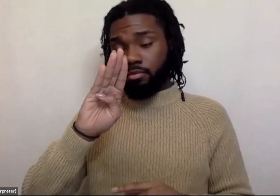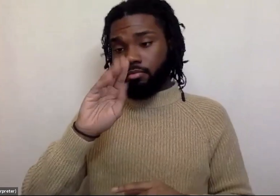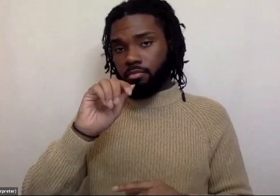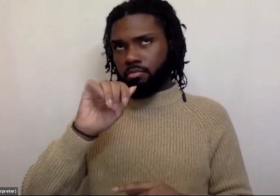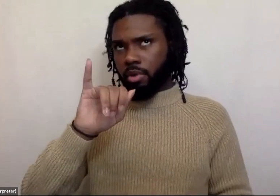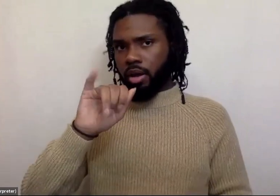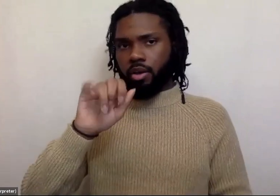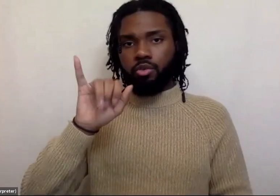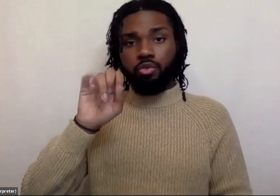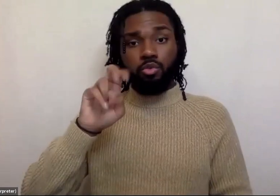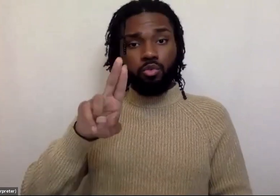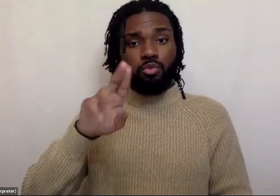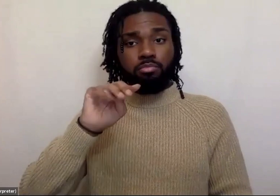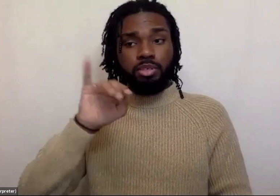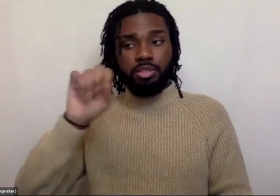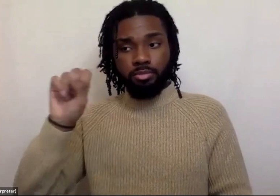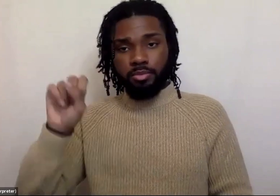story. So